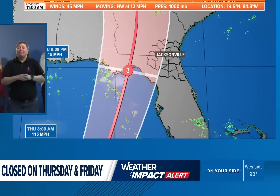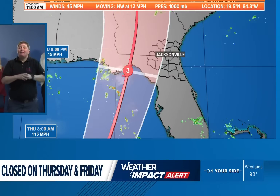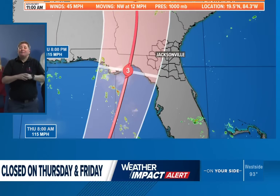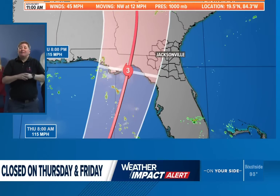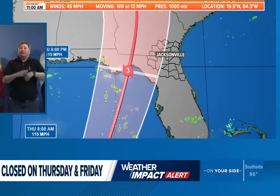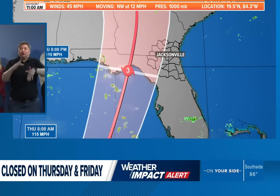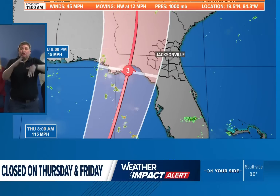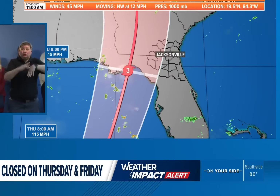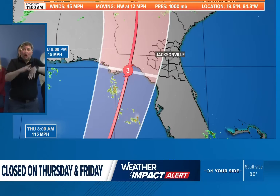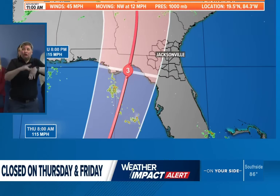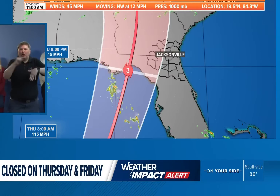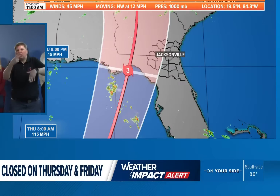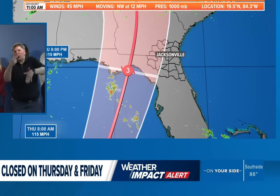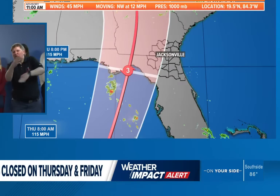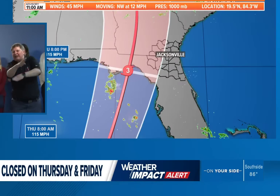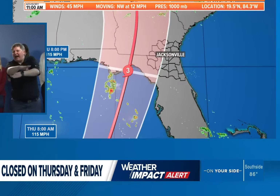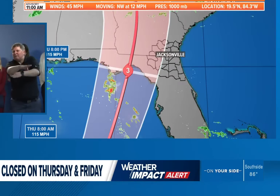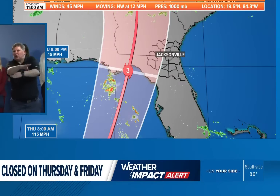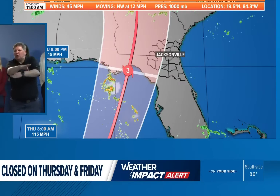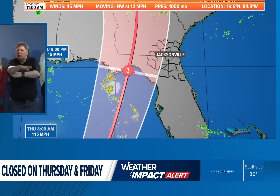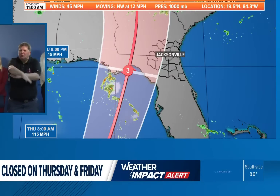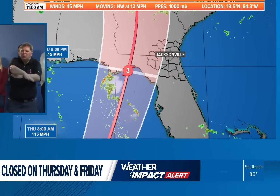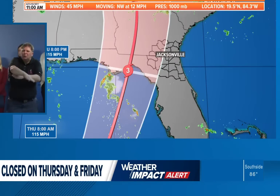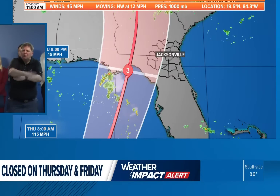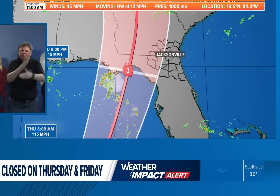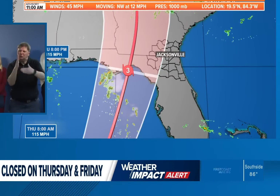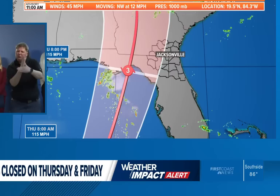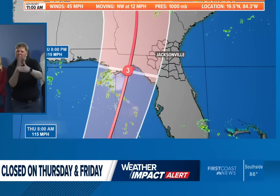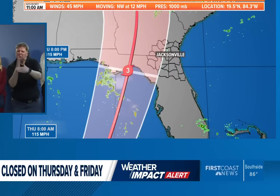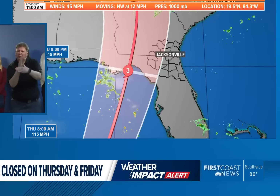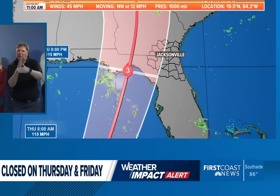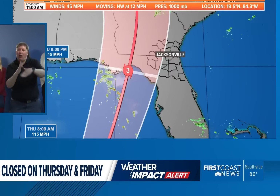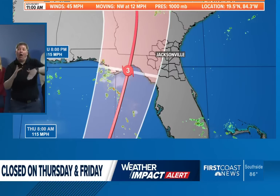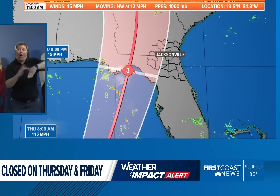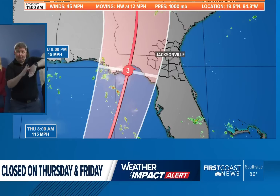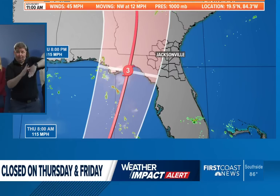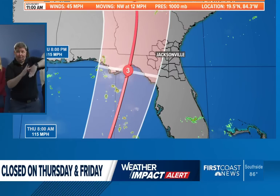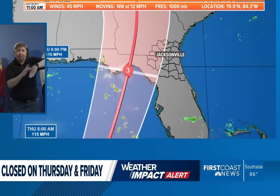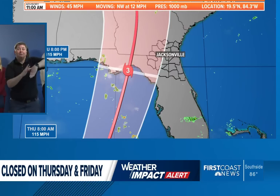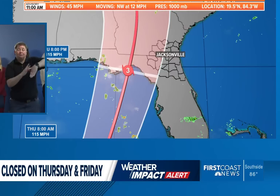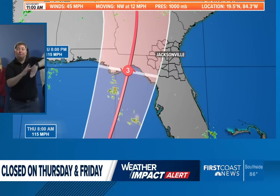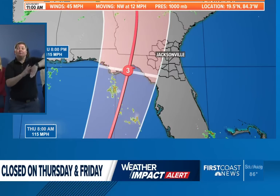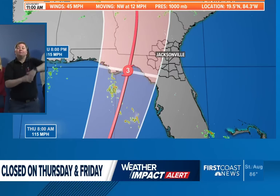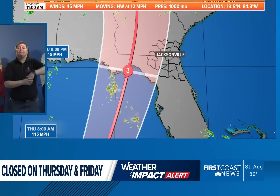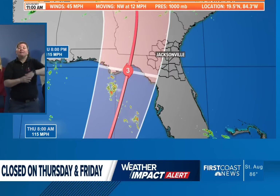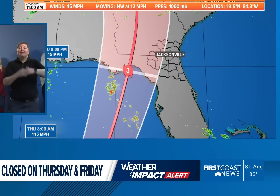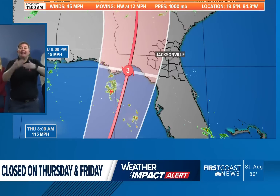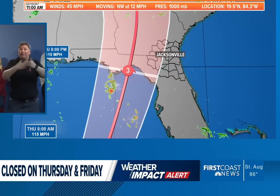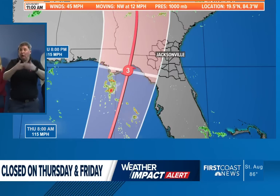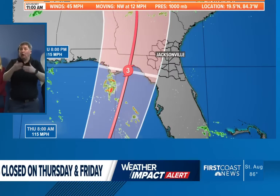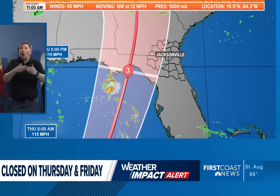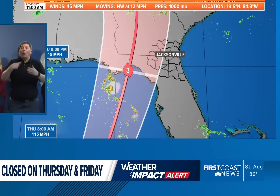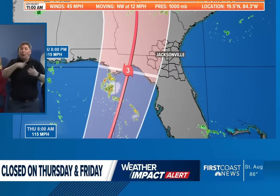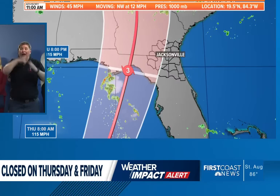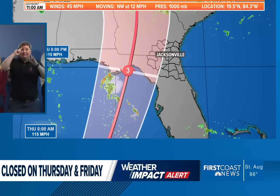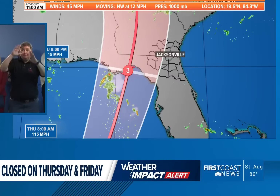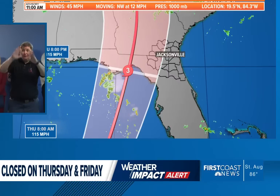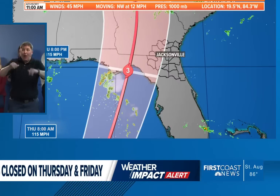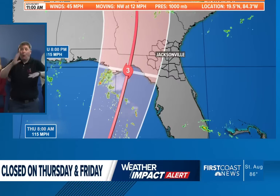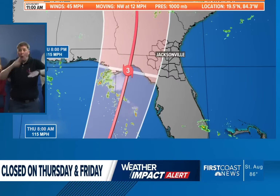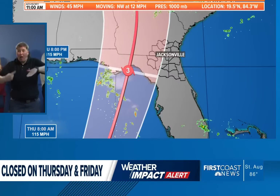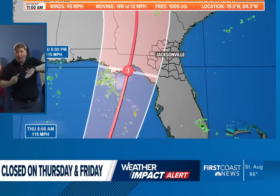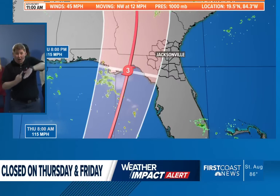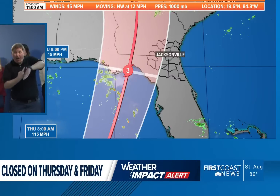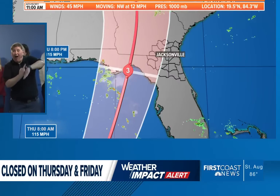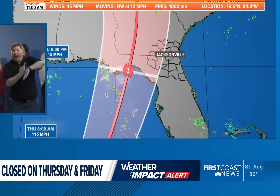Thursday evening. Now, for the first coast, even though the storm track and landfall is expected to be west of our location, there is